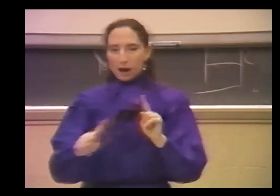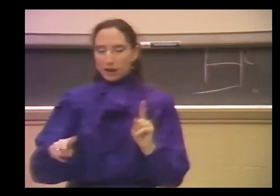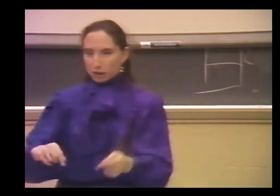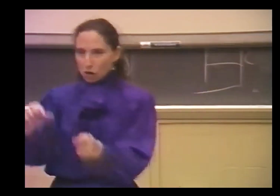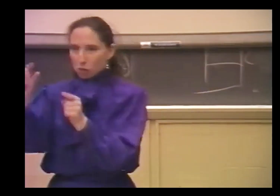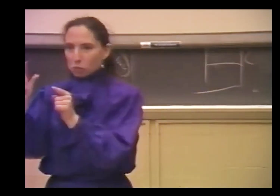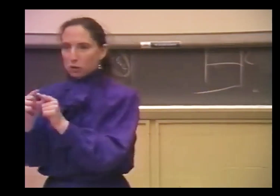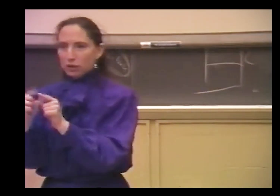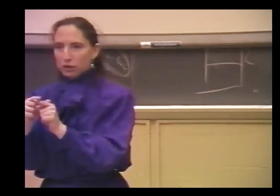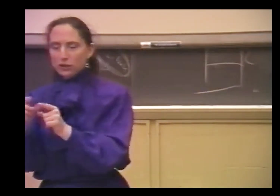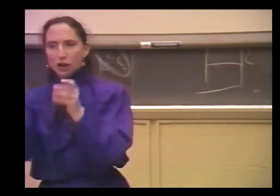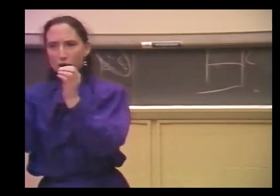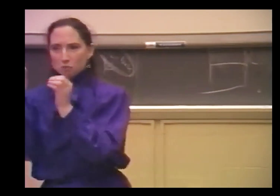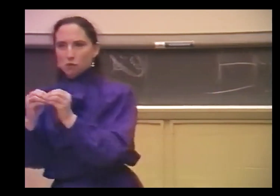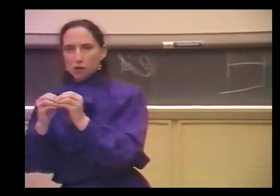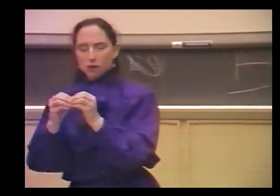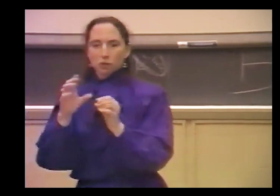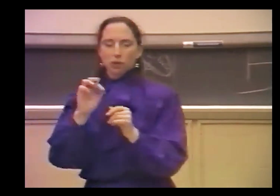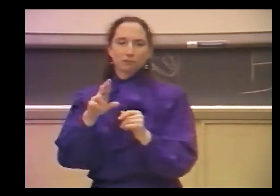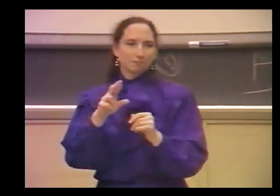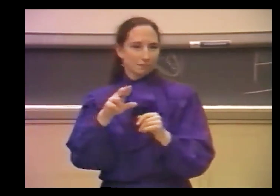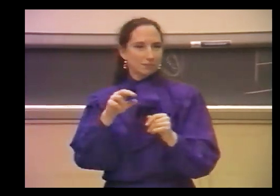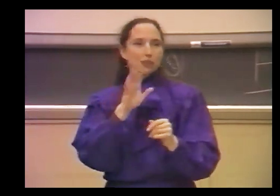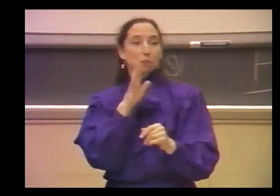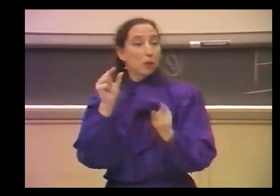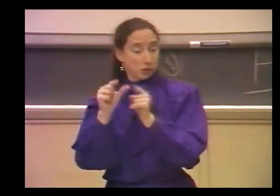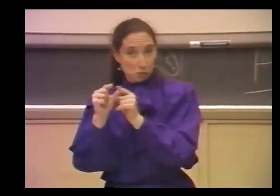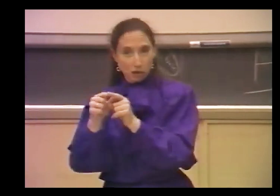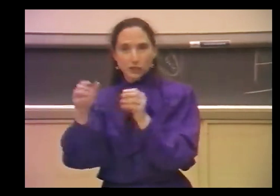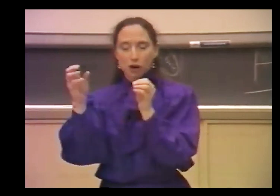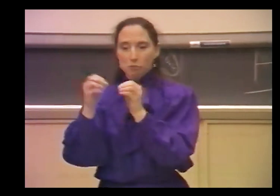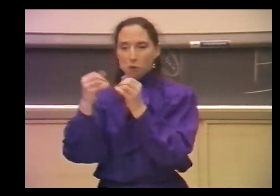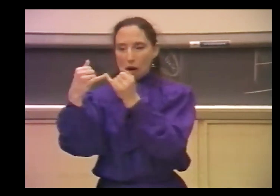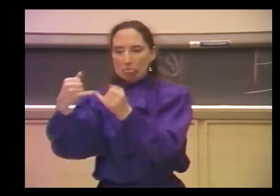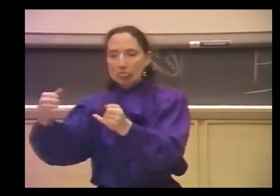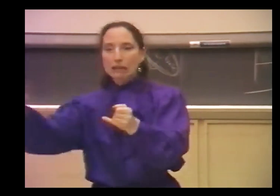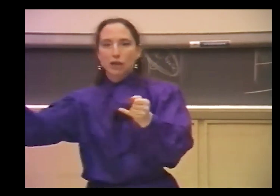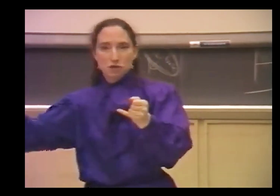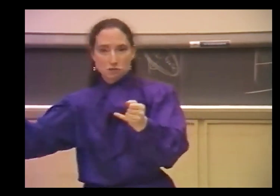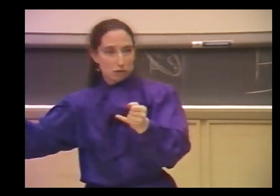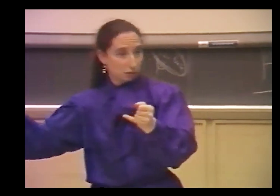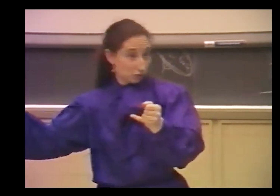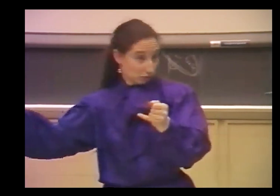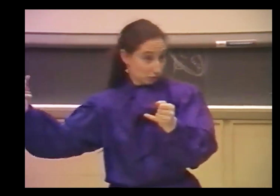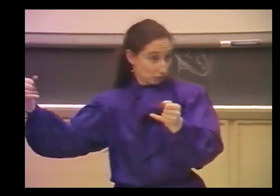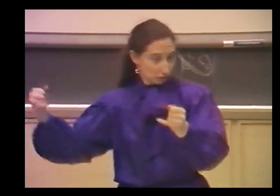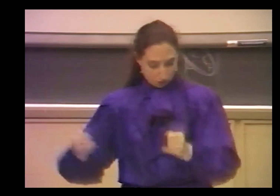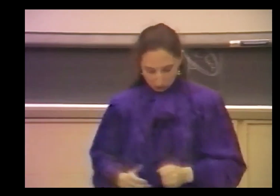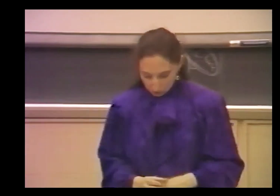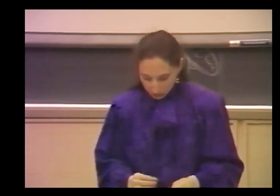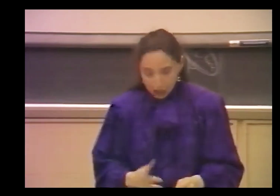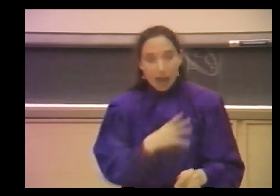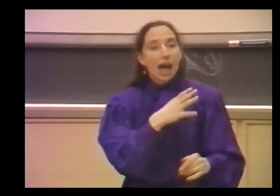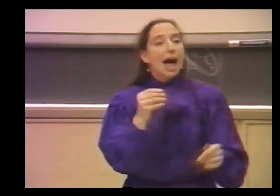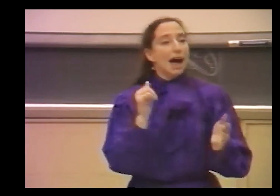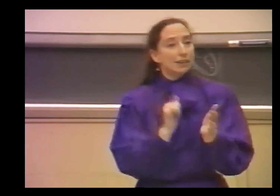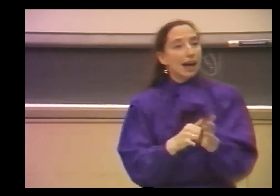but words are more, or spoken words are more linear. Okay, and that